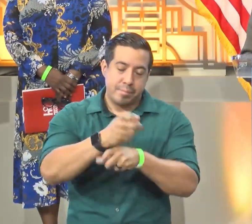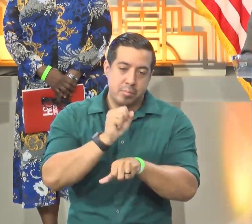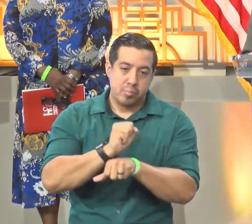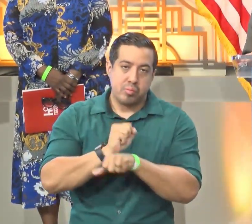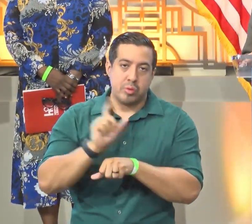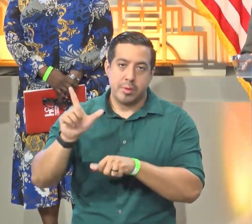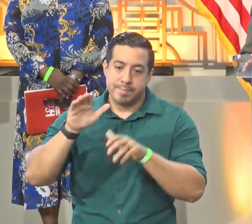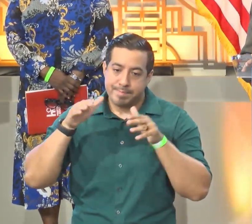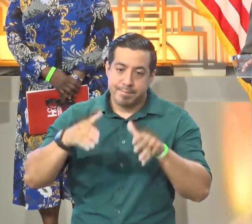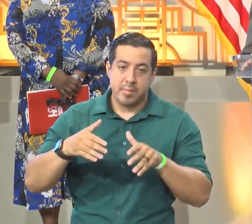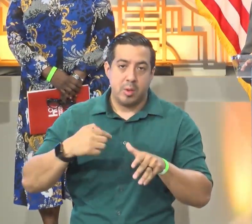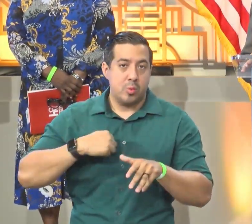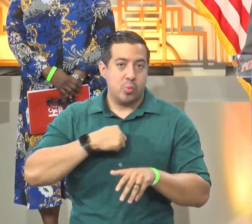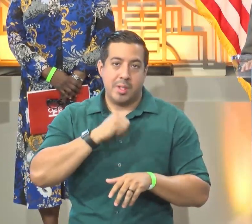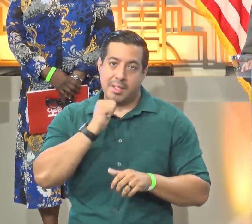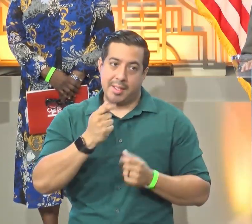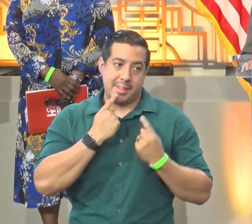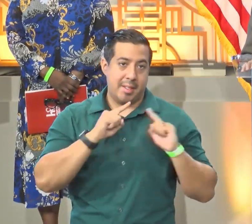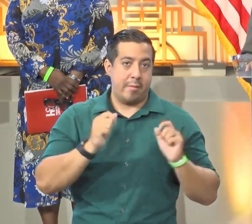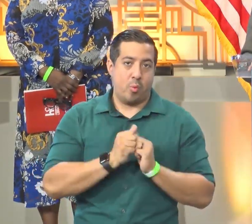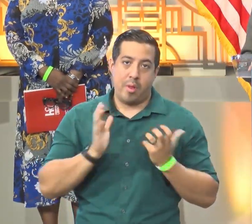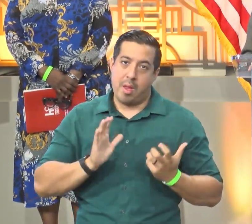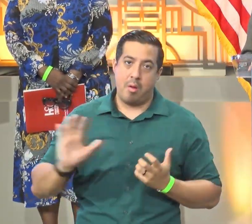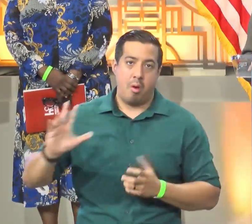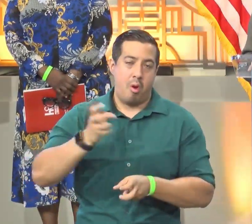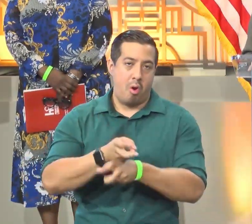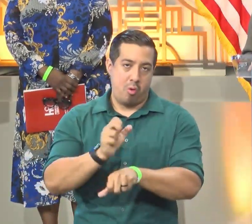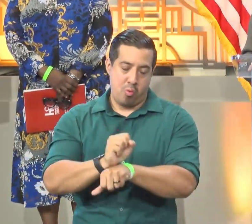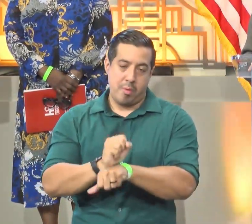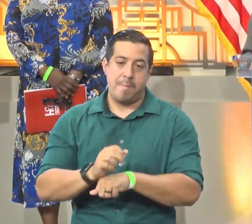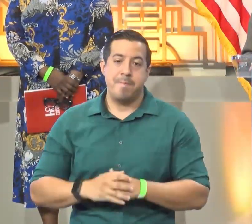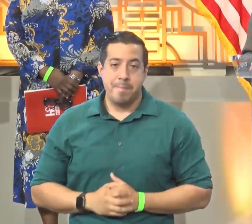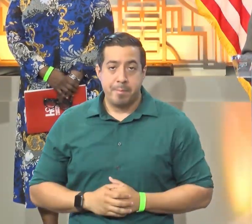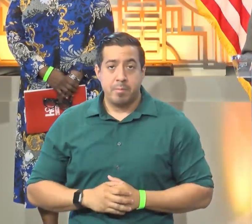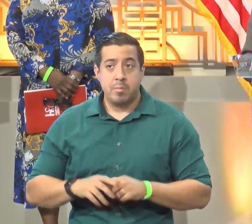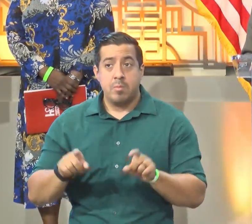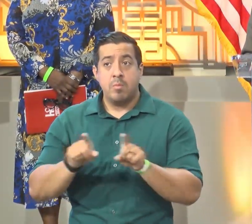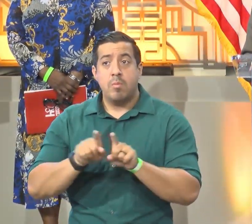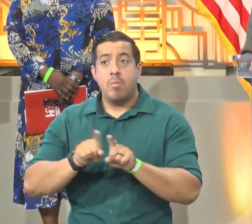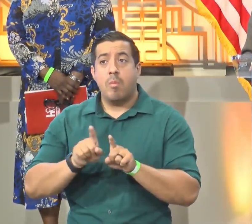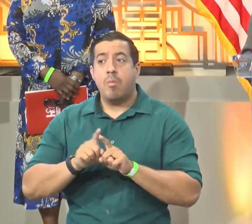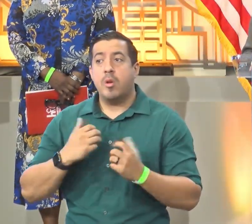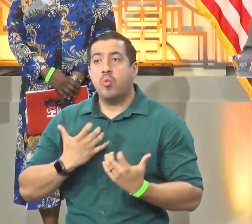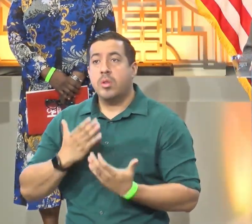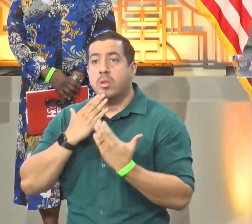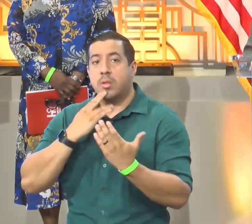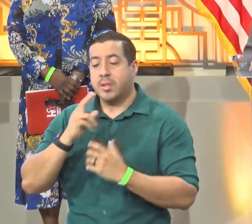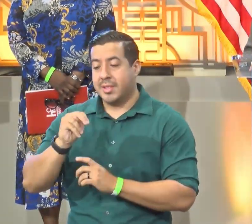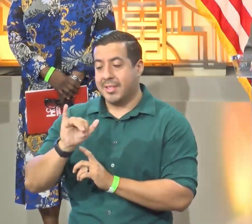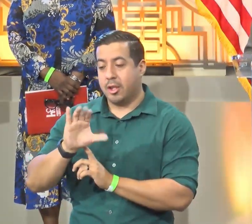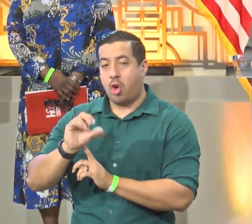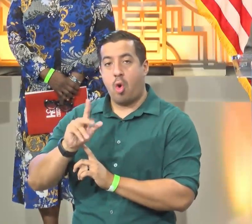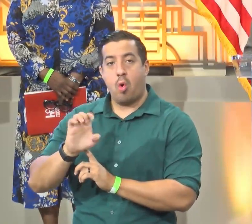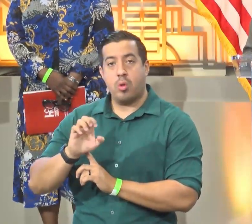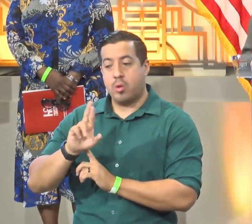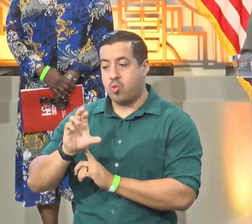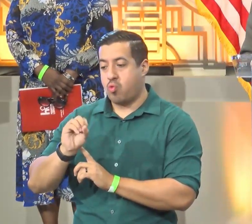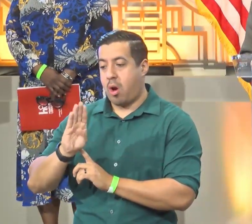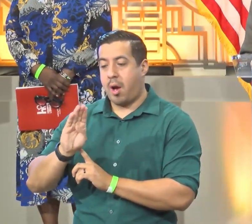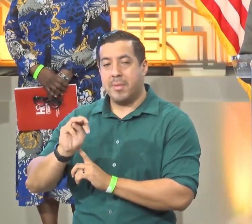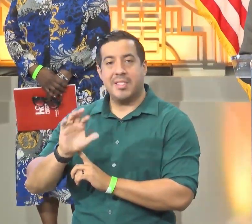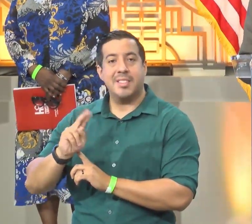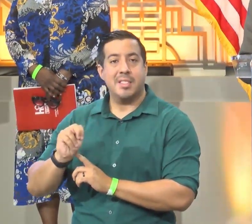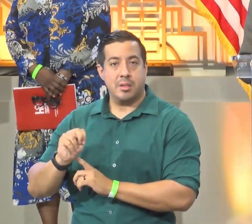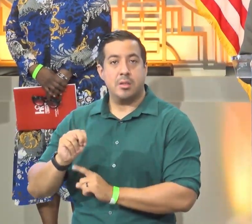commitment we would not be here today. Also, please let me thank Nicole Robinson of